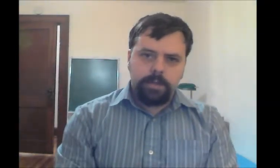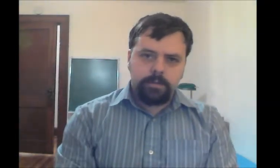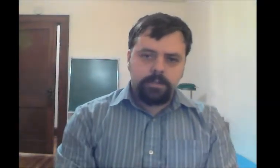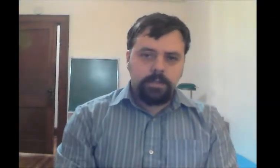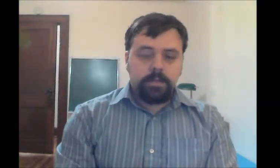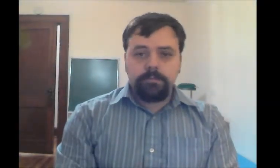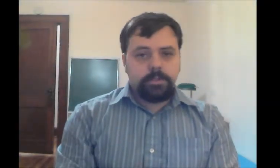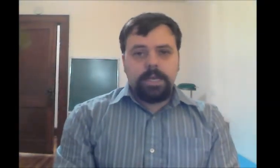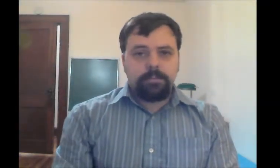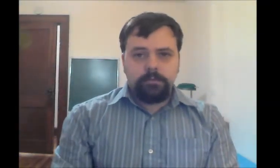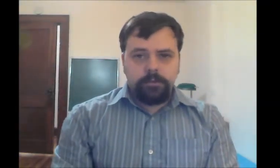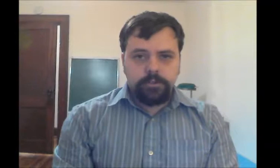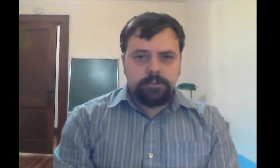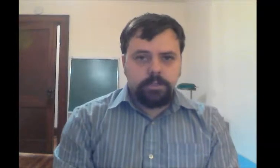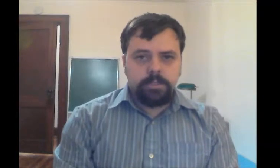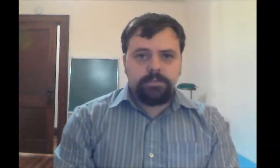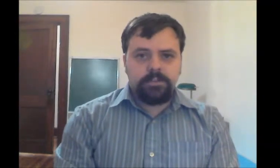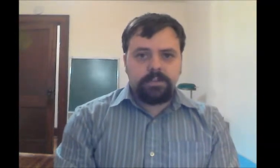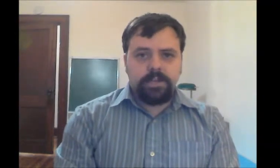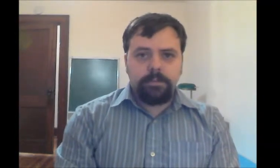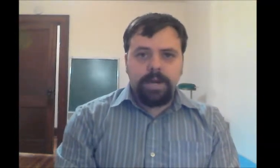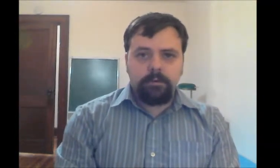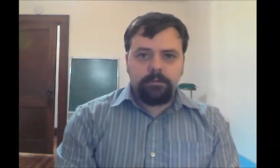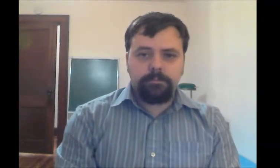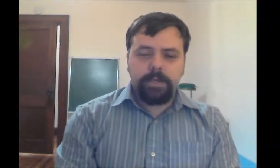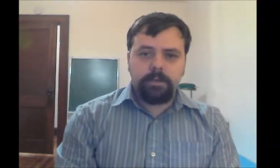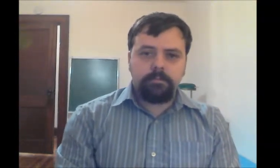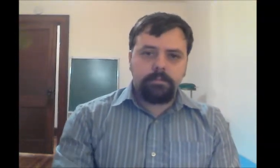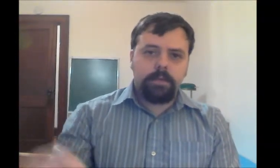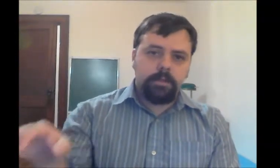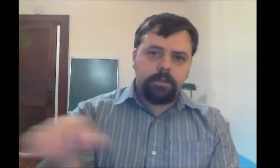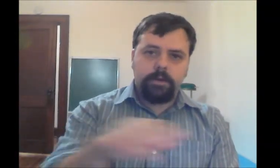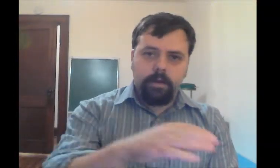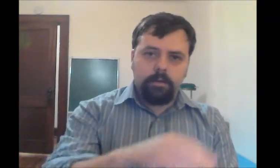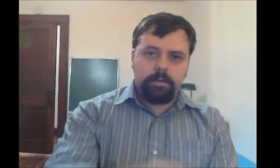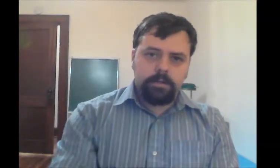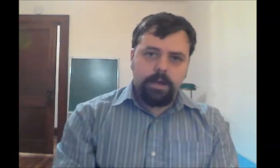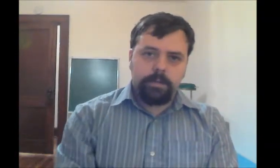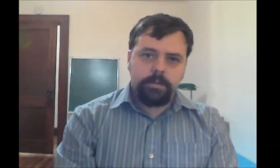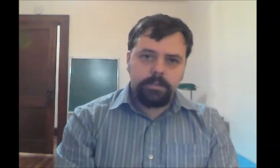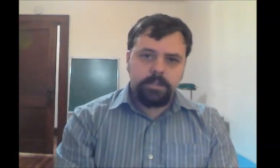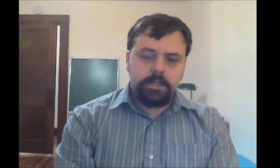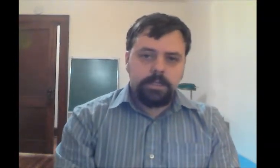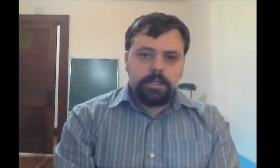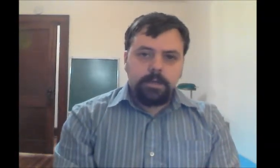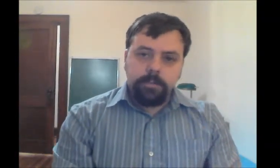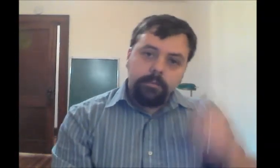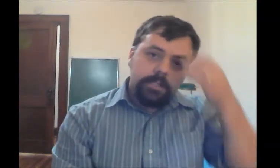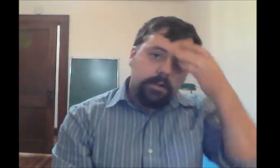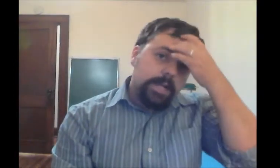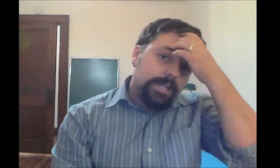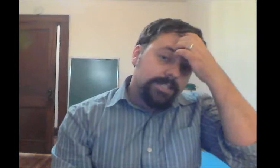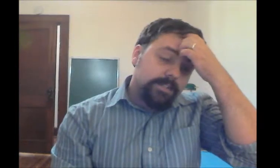denominators. For example, if you just took a sufficiently high power of p, that would clear out all the denominators. But then we started to ask